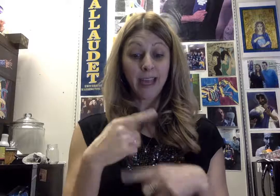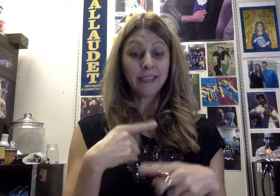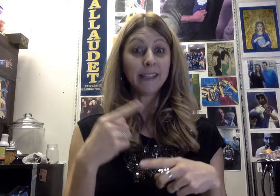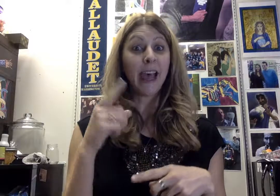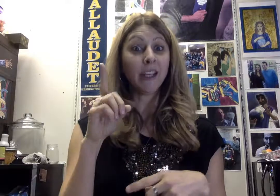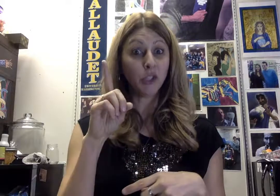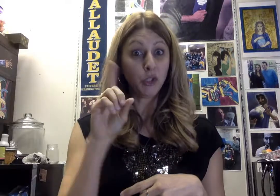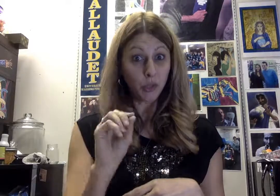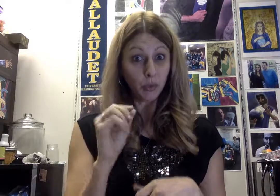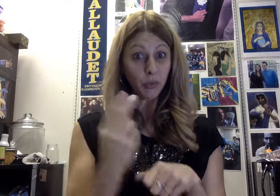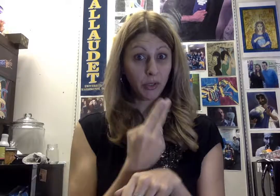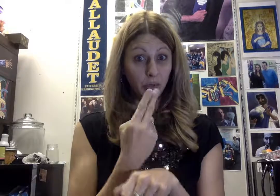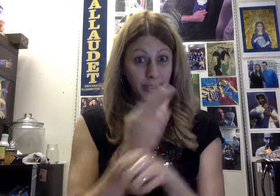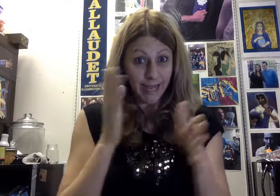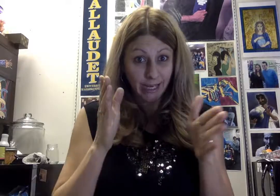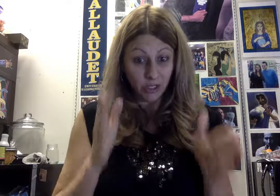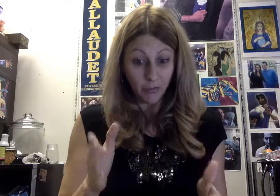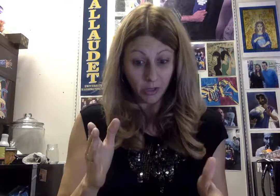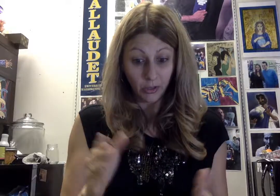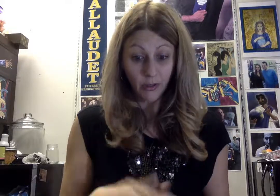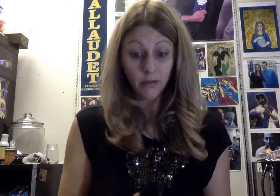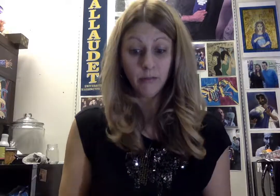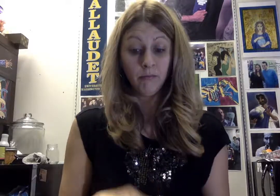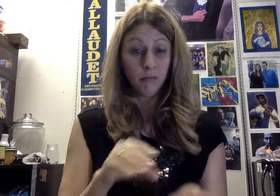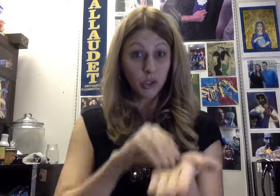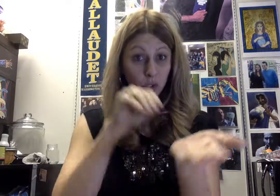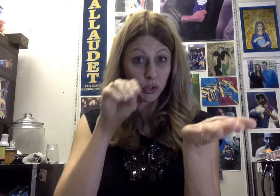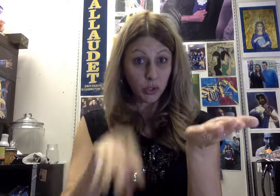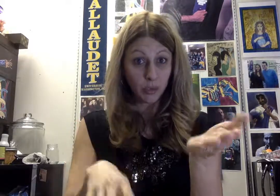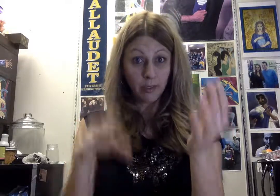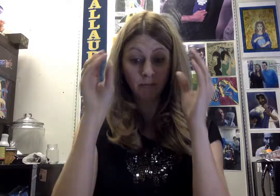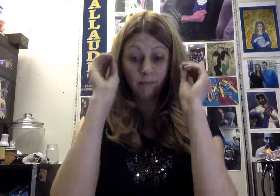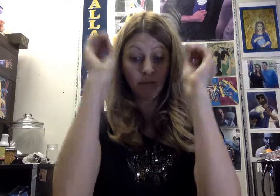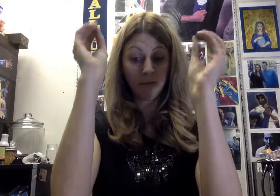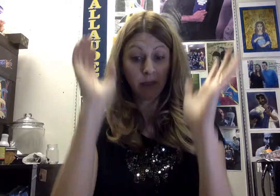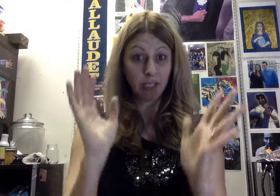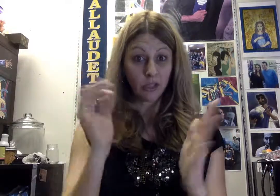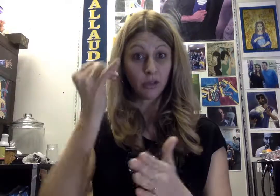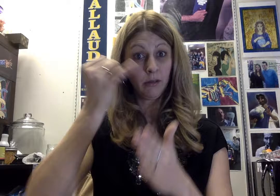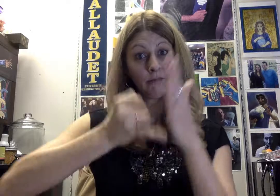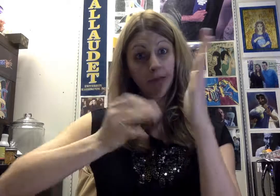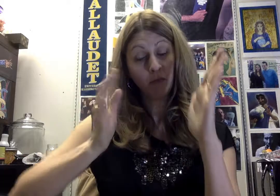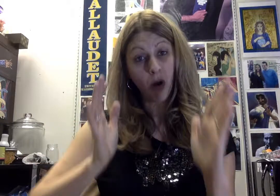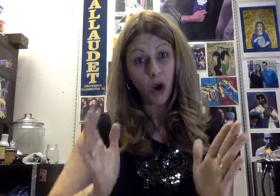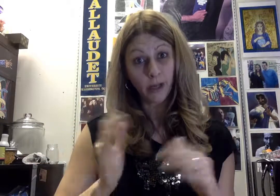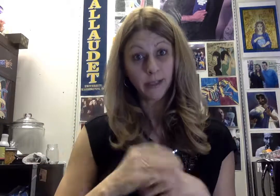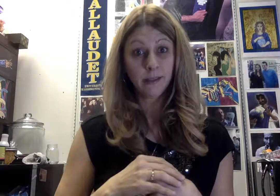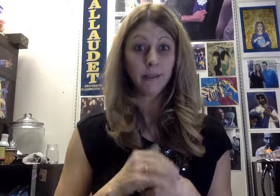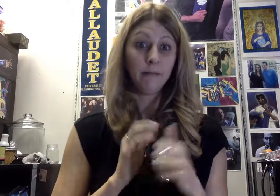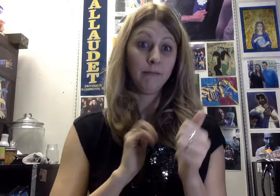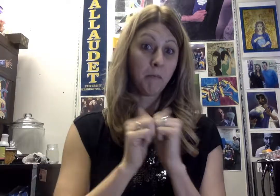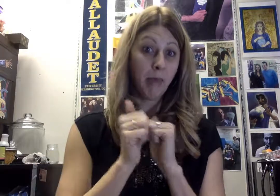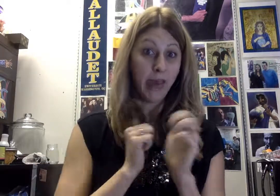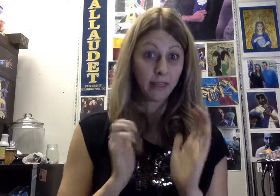Signs that do use the agent marker: student, teacher, artist,